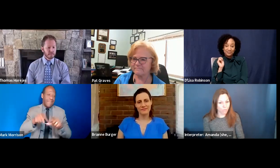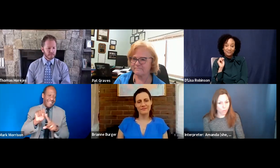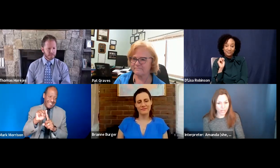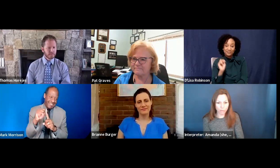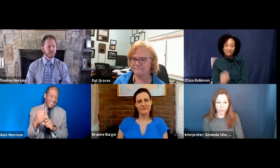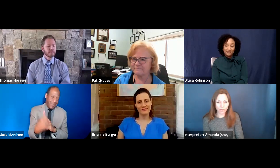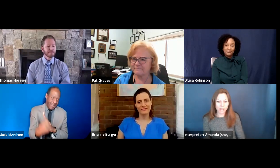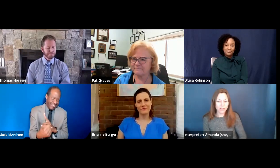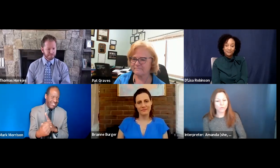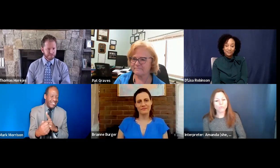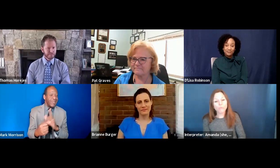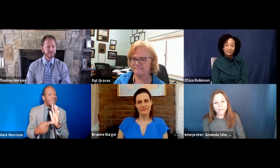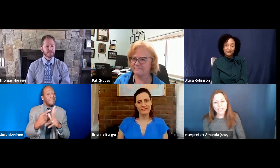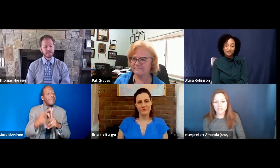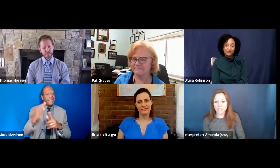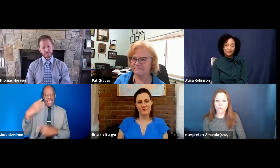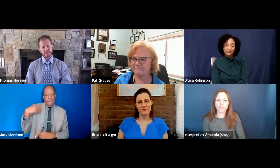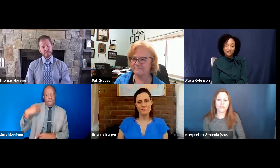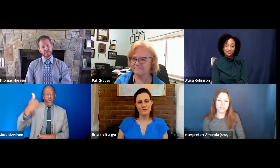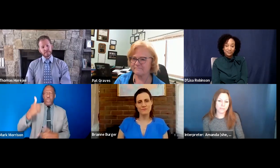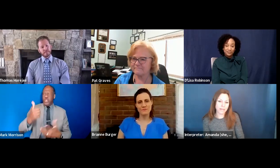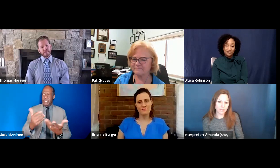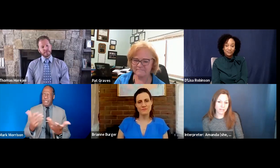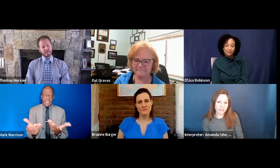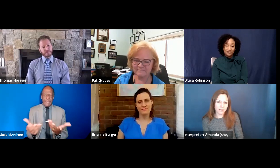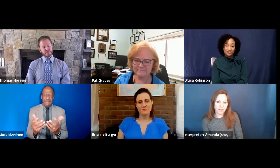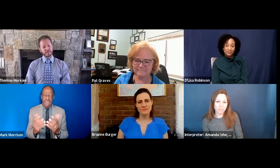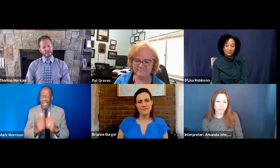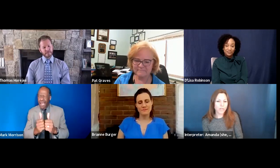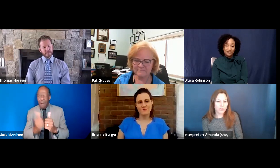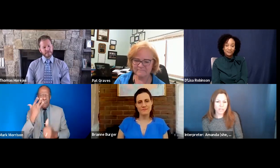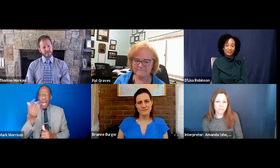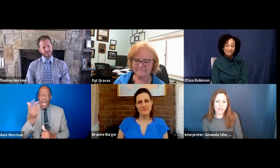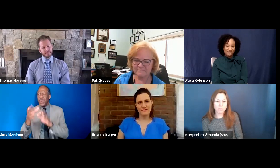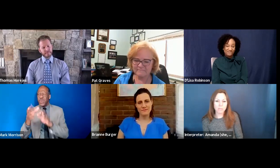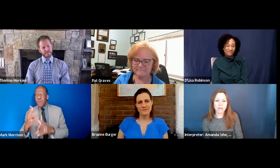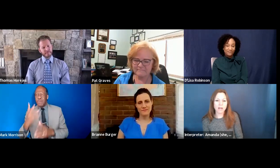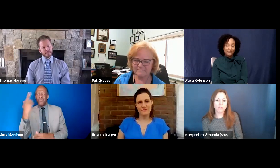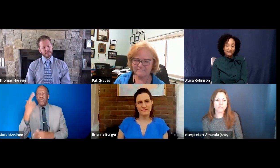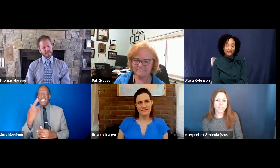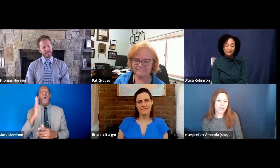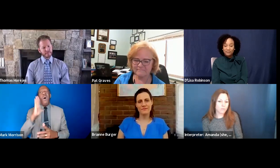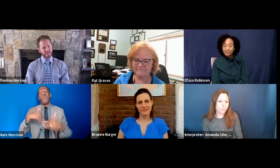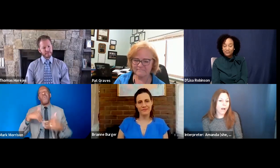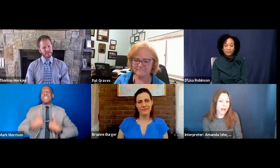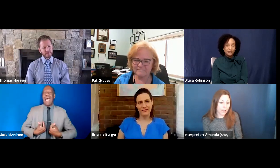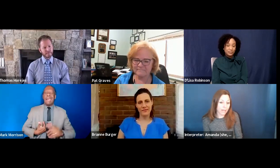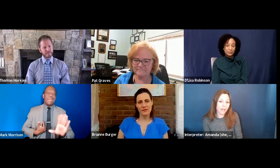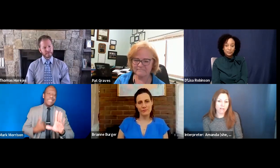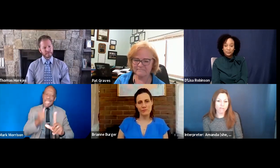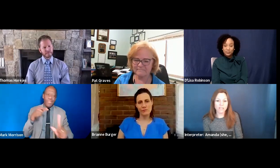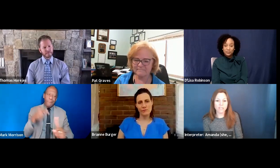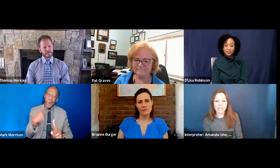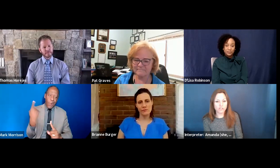more than 1 interpreter. So it really is situational and dependent. Employers sometimes might not understand why